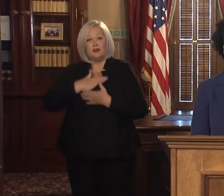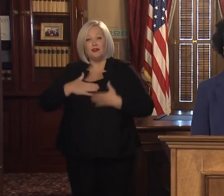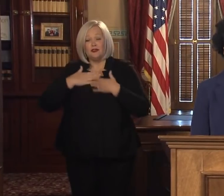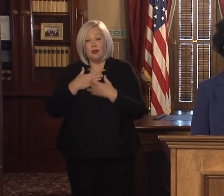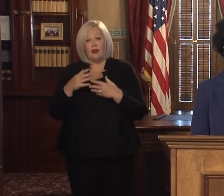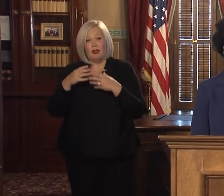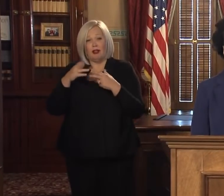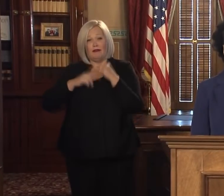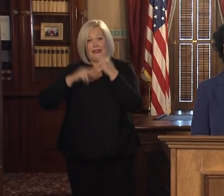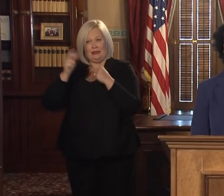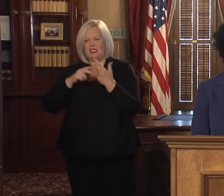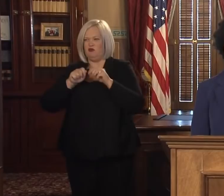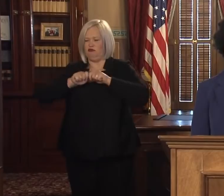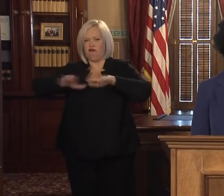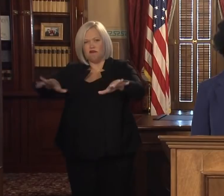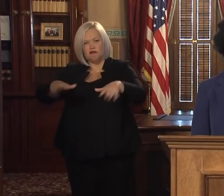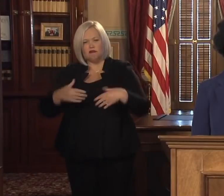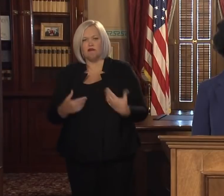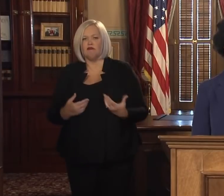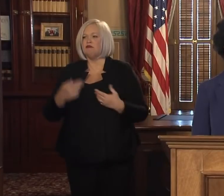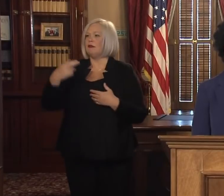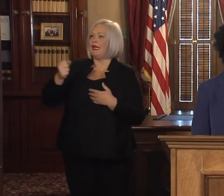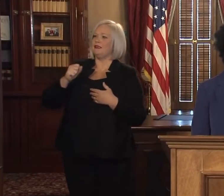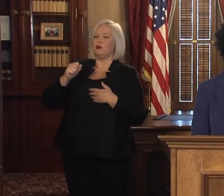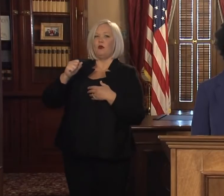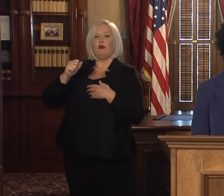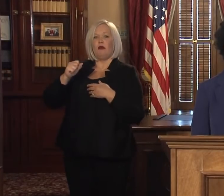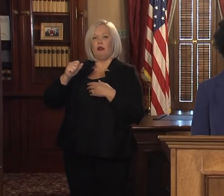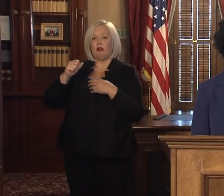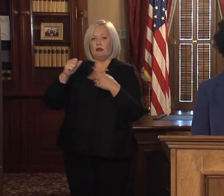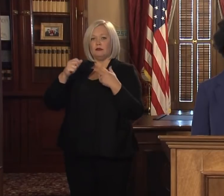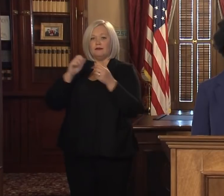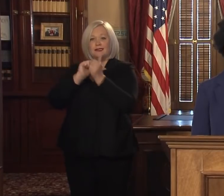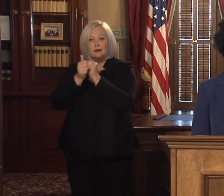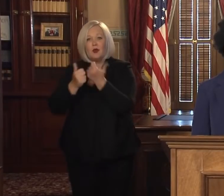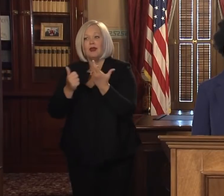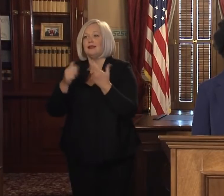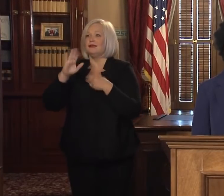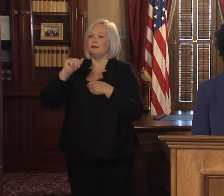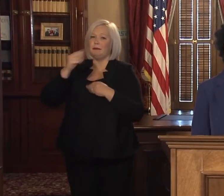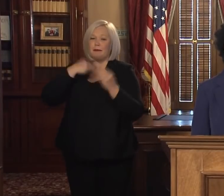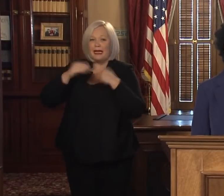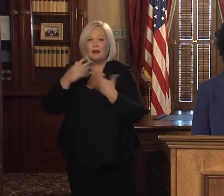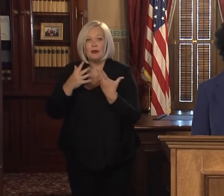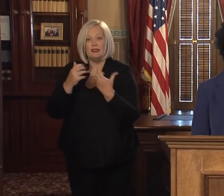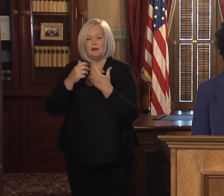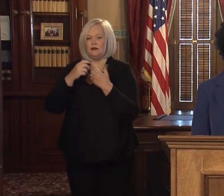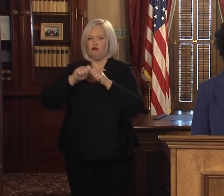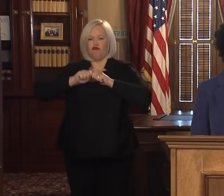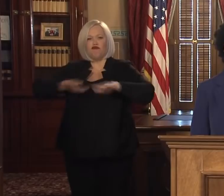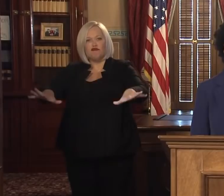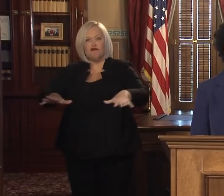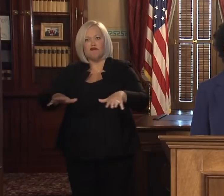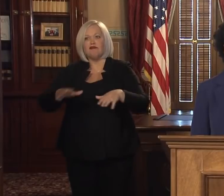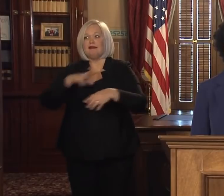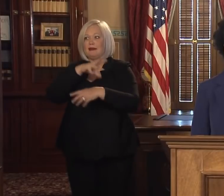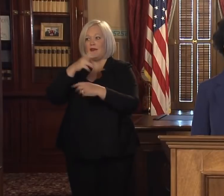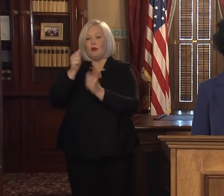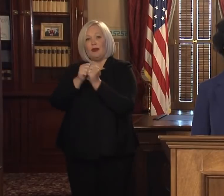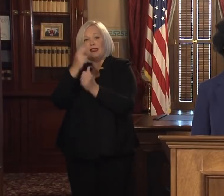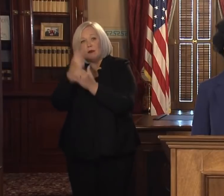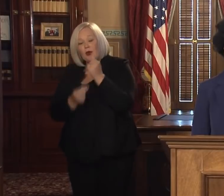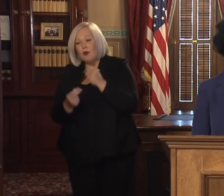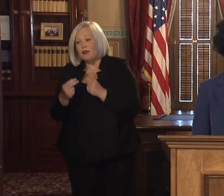school sleepover, a high school banquet, and multiple outbreaks associated with both K through 12 and